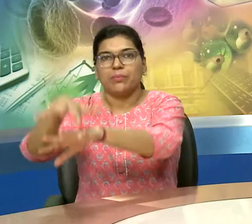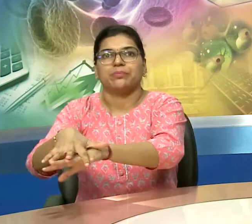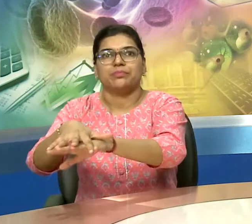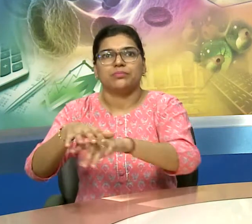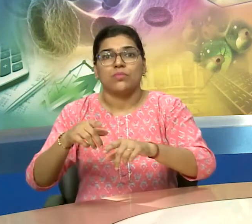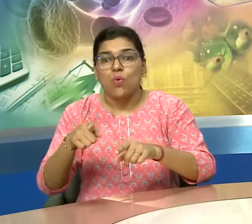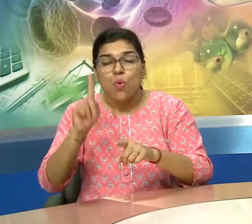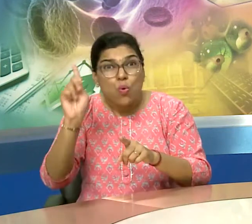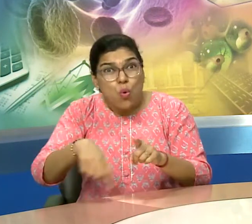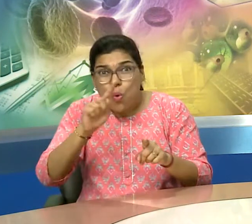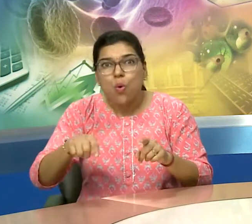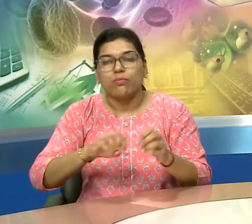industries.